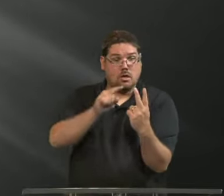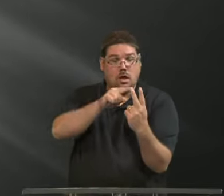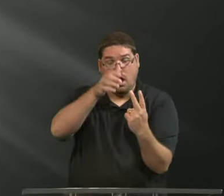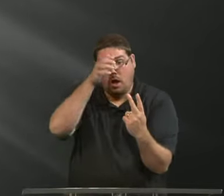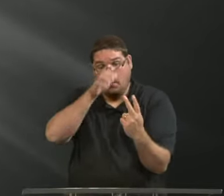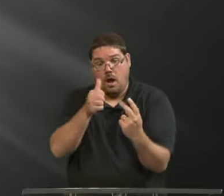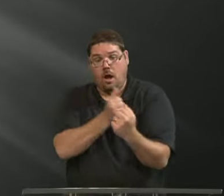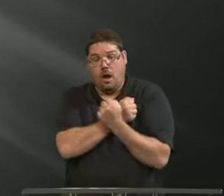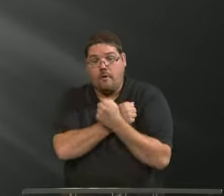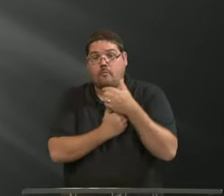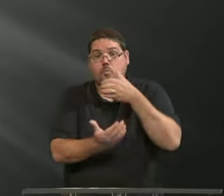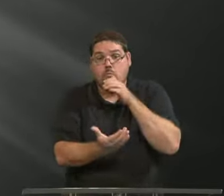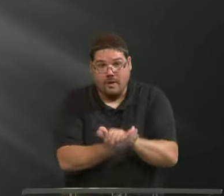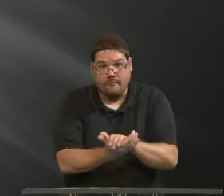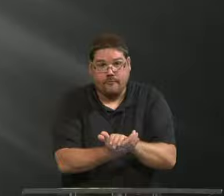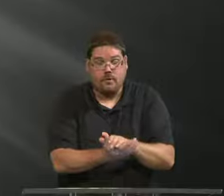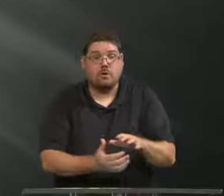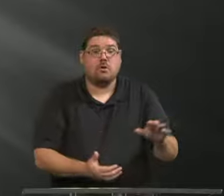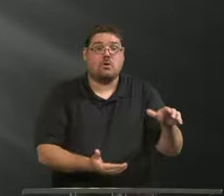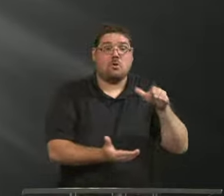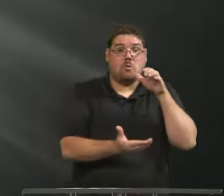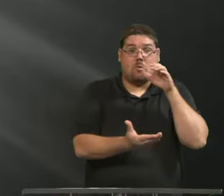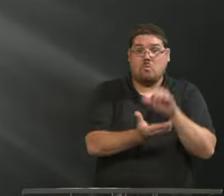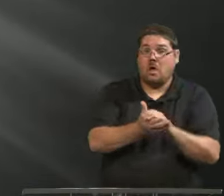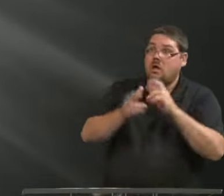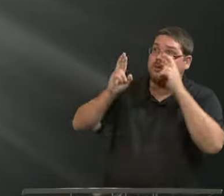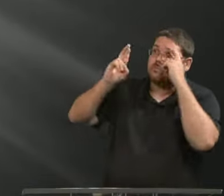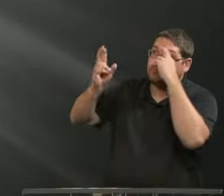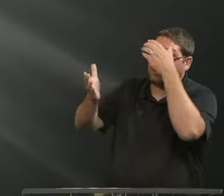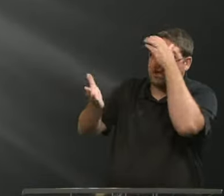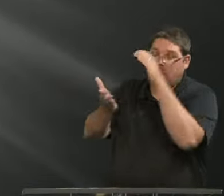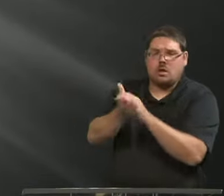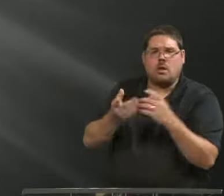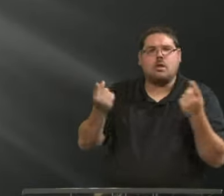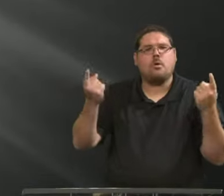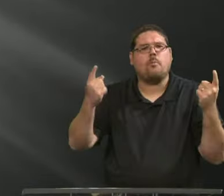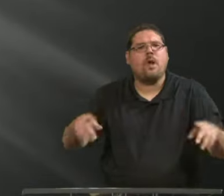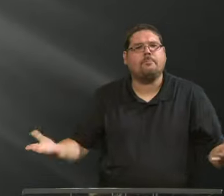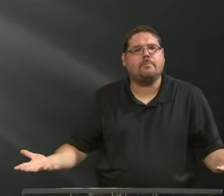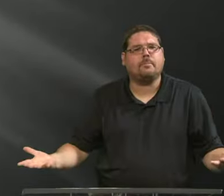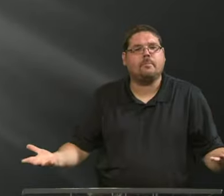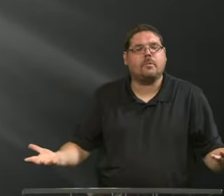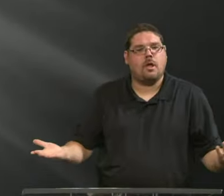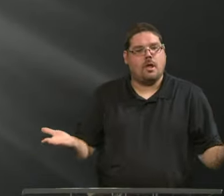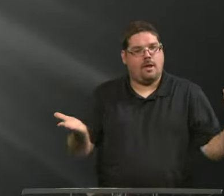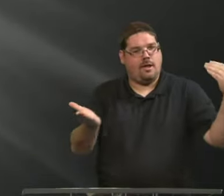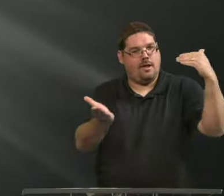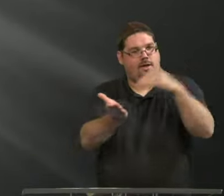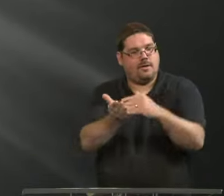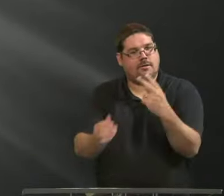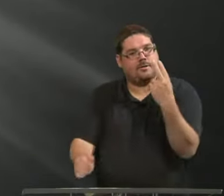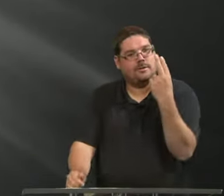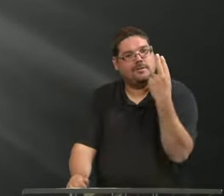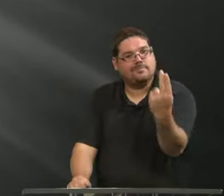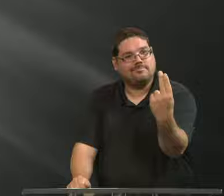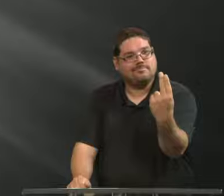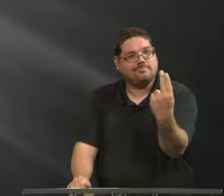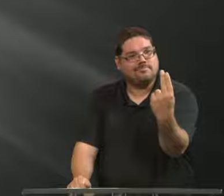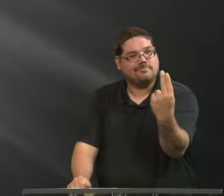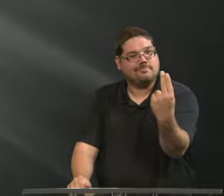Lord. So if a husband truly loves his wife and the wife respects her husband, we know the